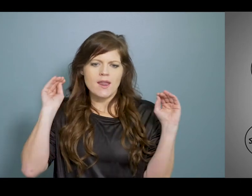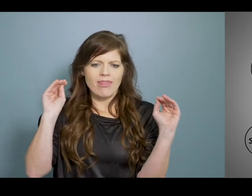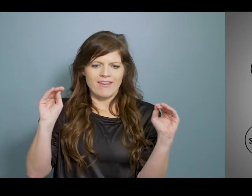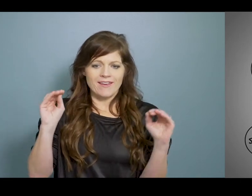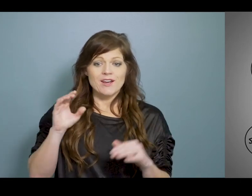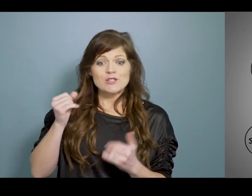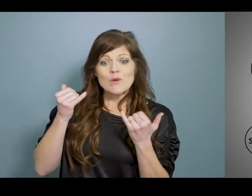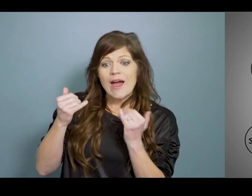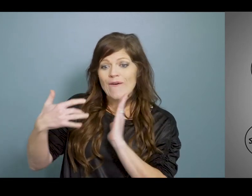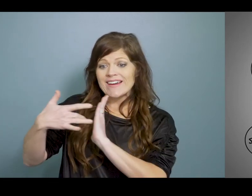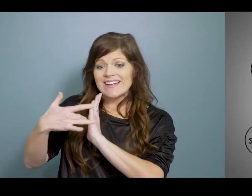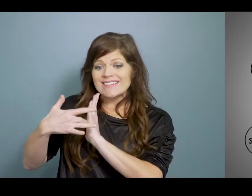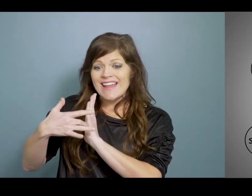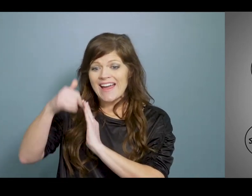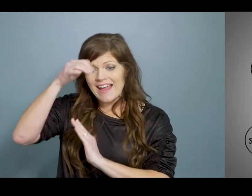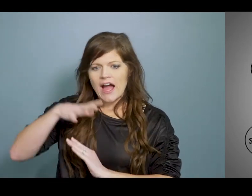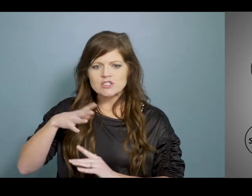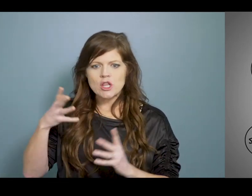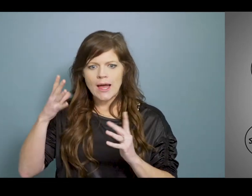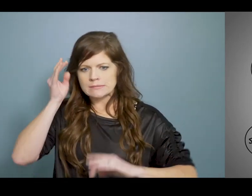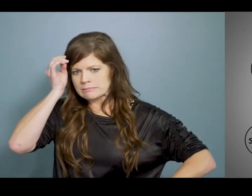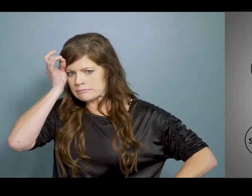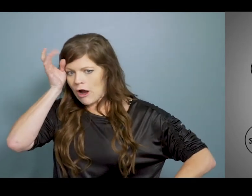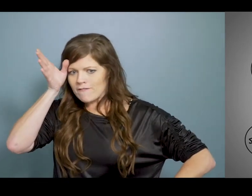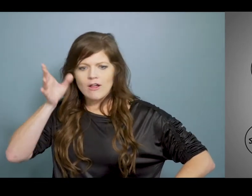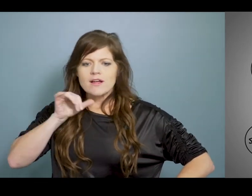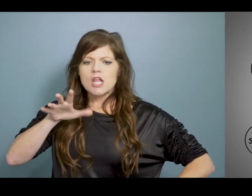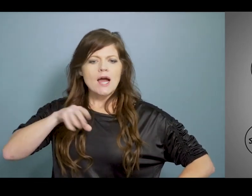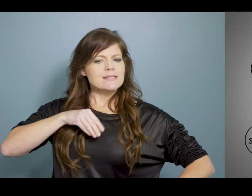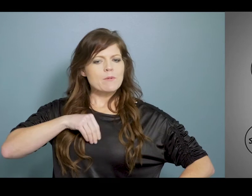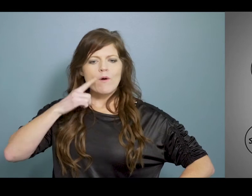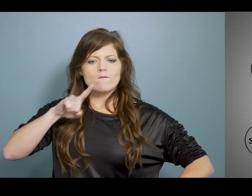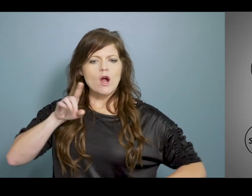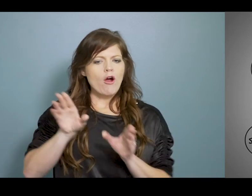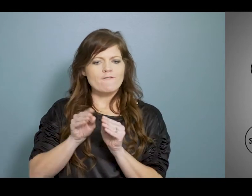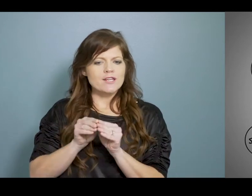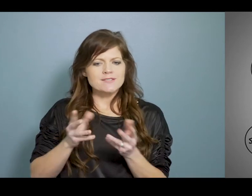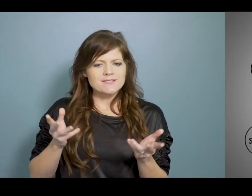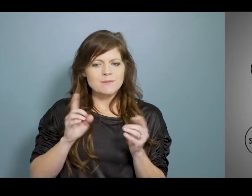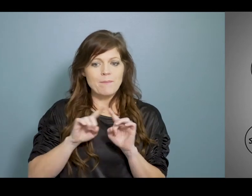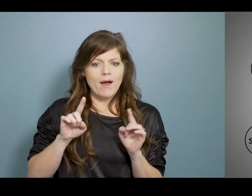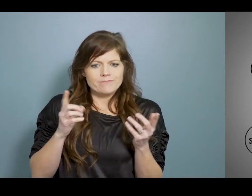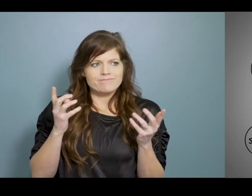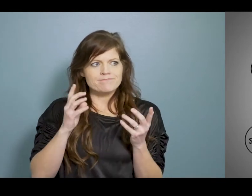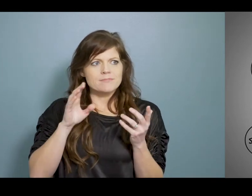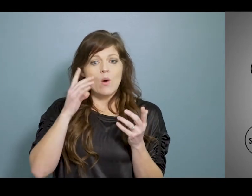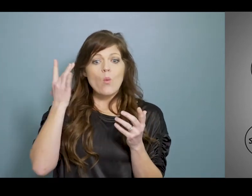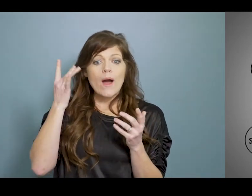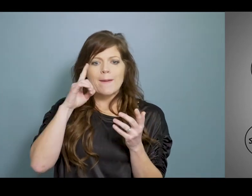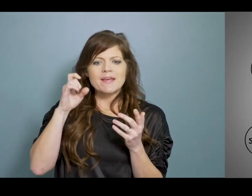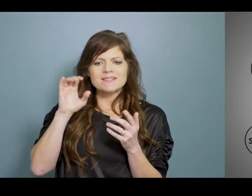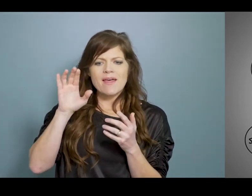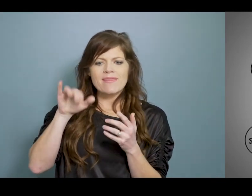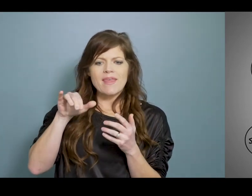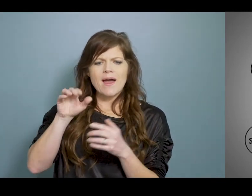normal, allow them to be there even though they hurt, and treat ourselves kindly. Consider what are